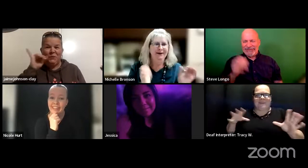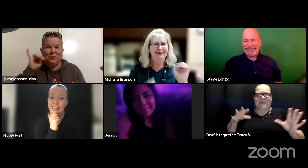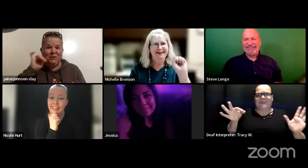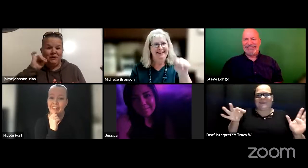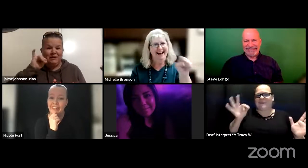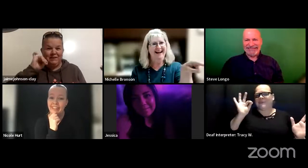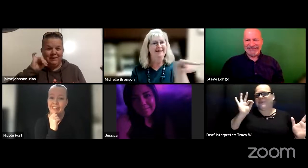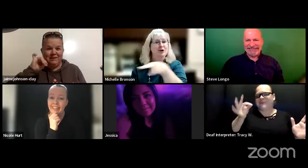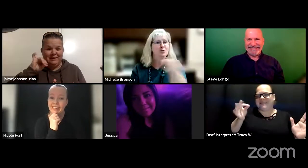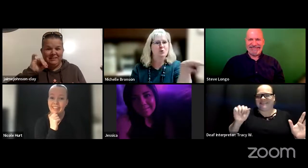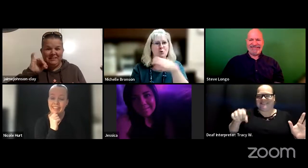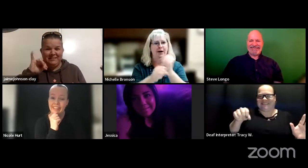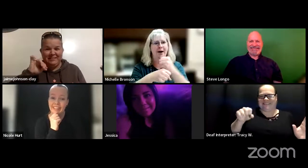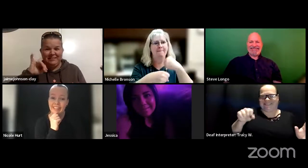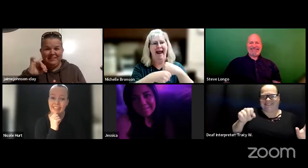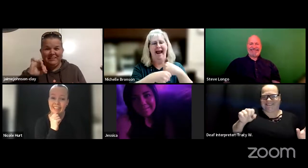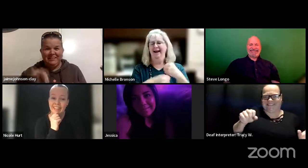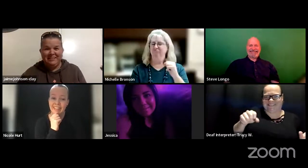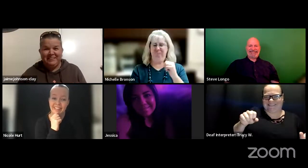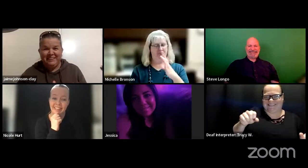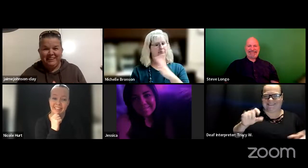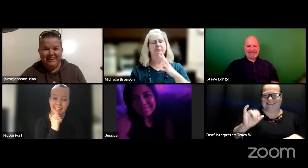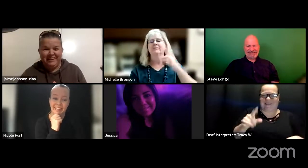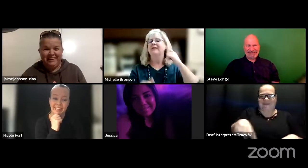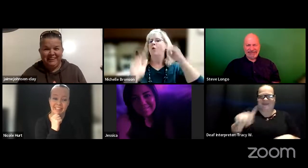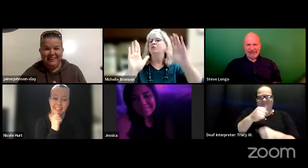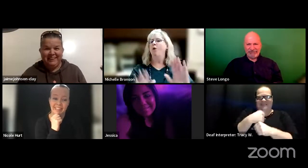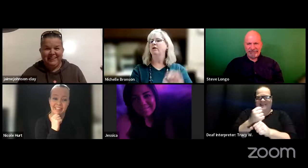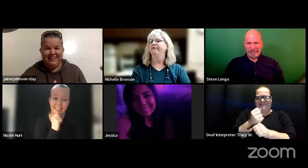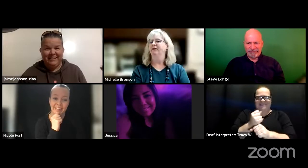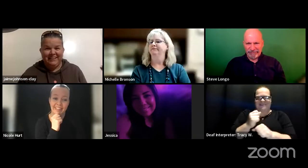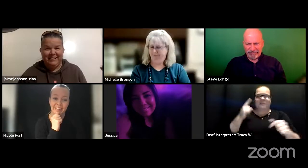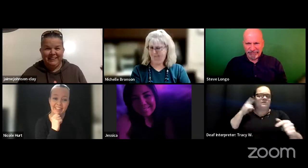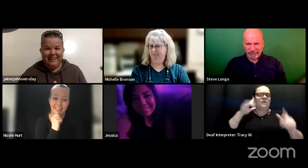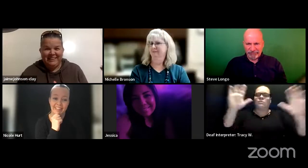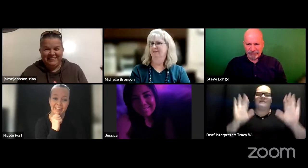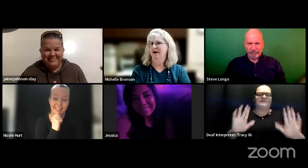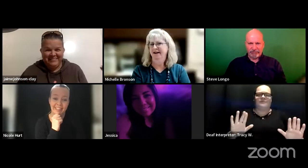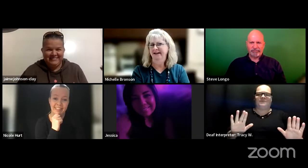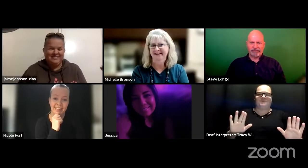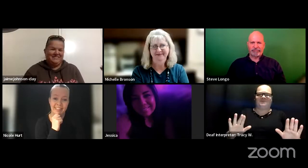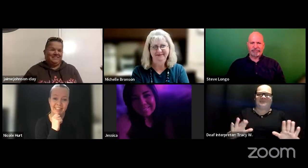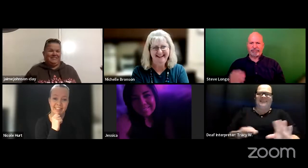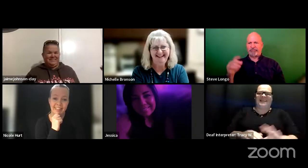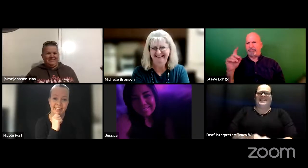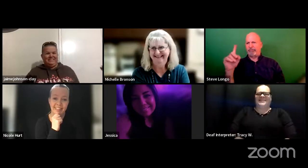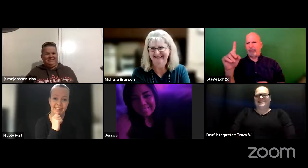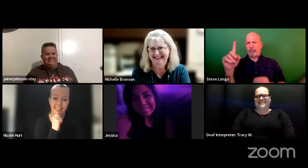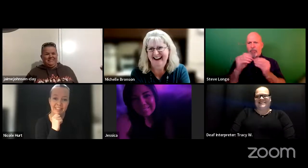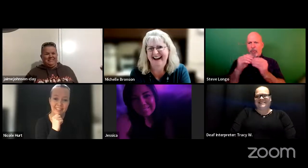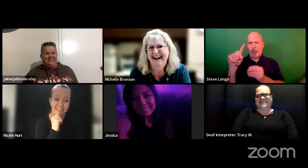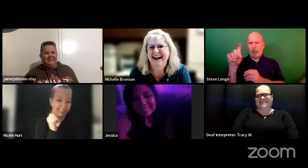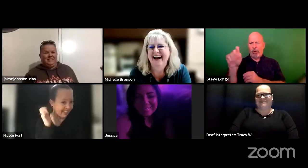tea. A dainty affair. That would be fun. That sounds wonderful to